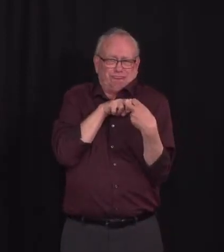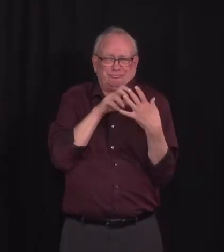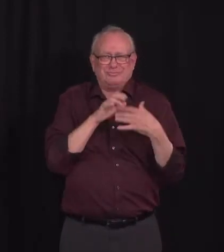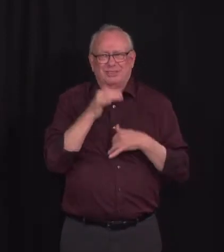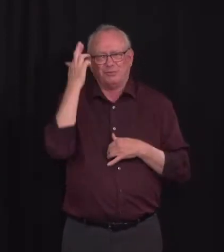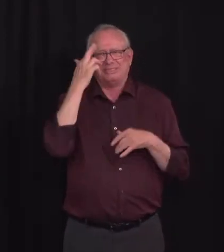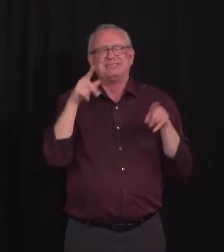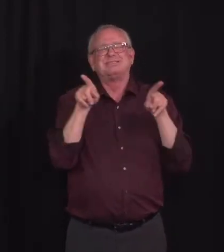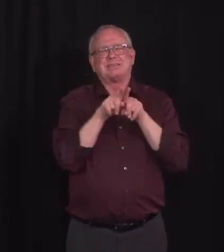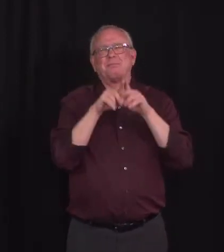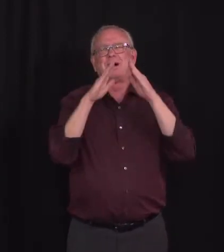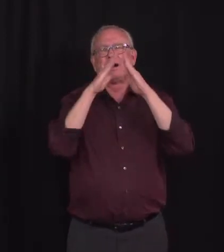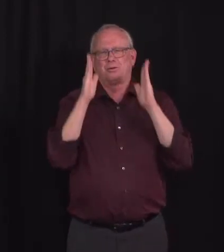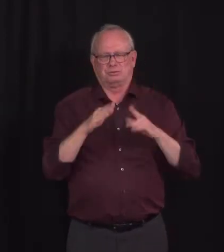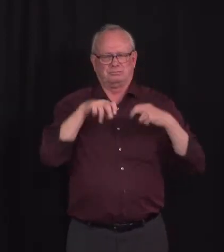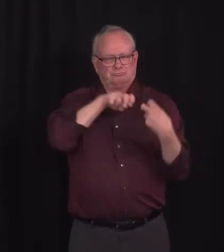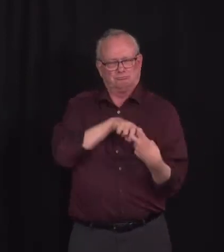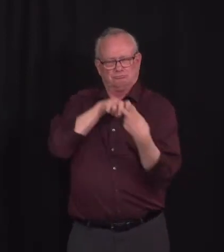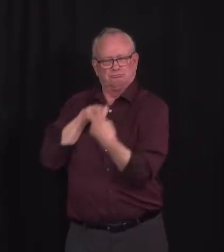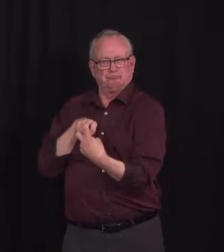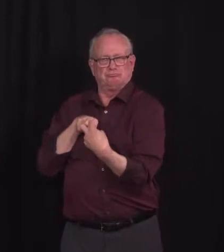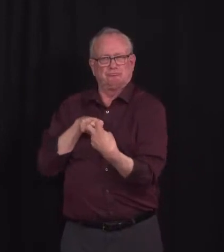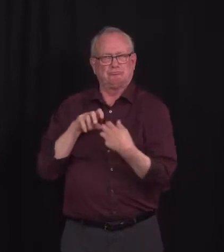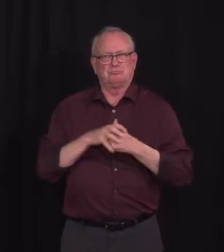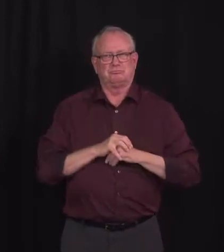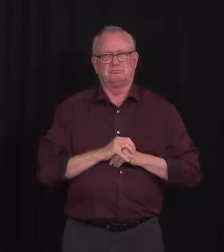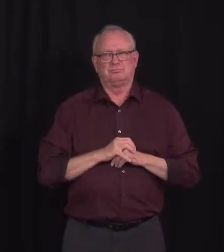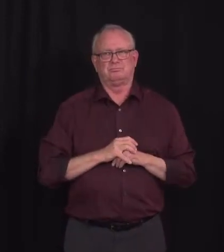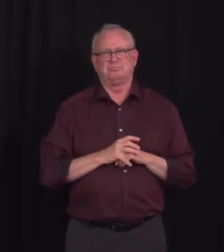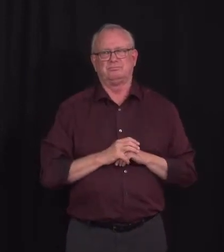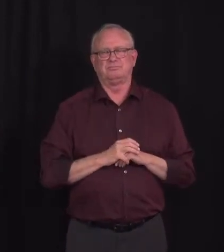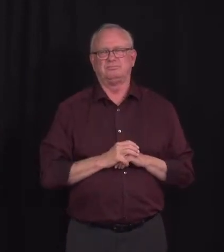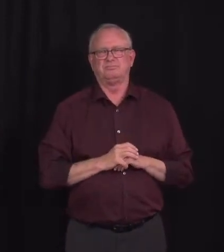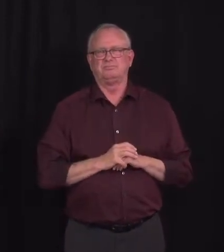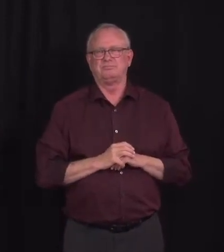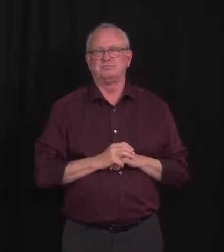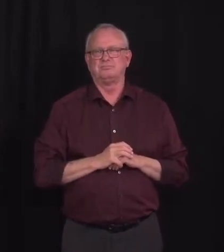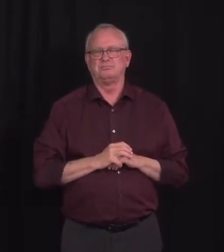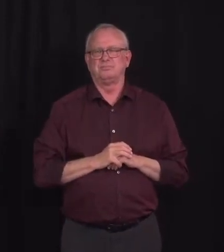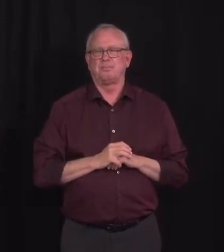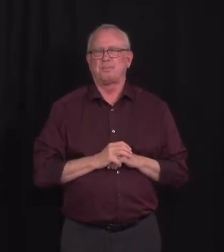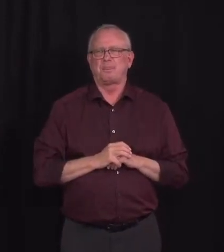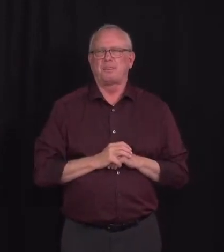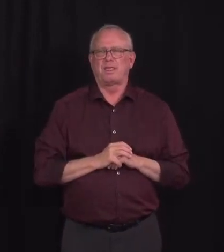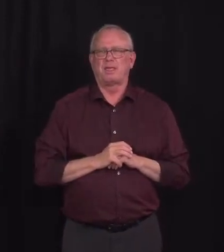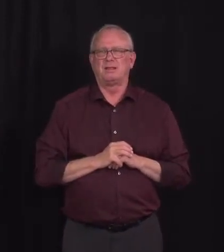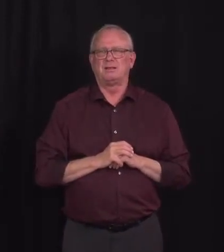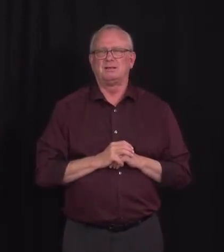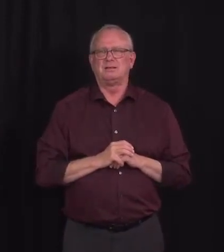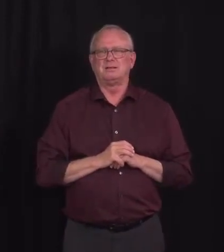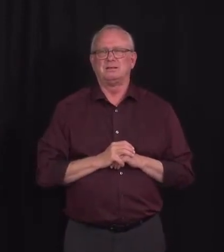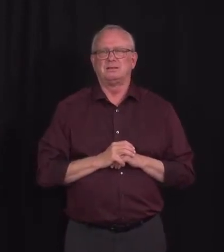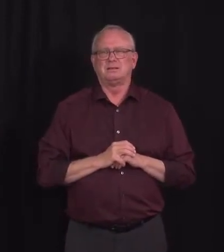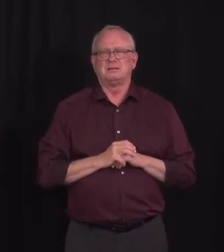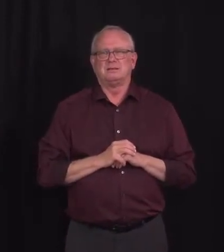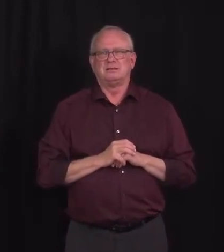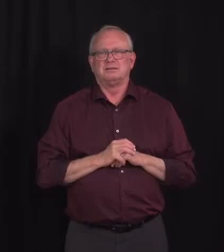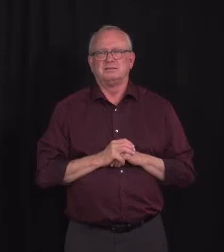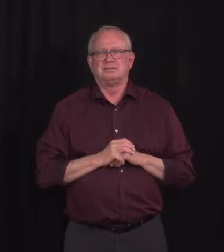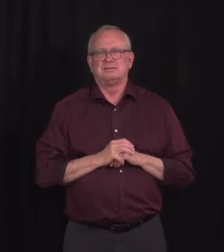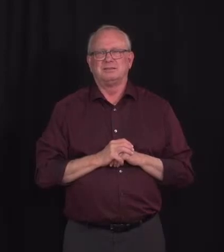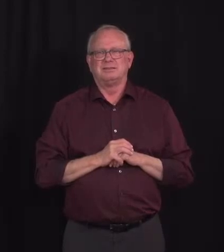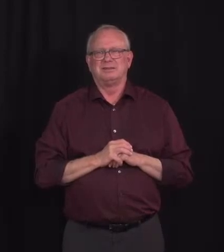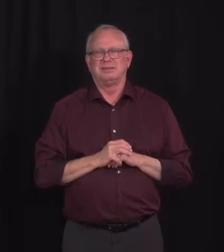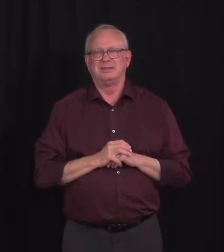more people, again, gathered together in those patio settings, each, again, at that individual table spaced 2